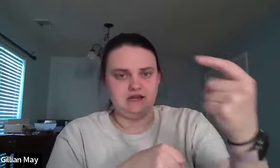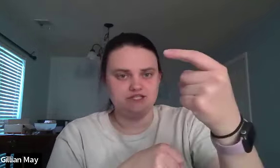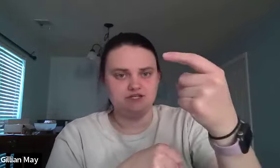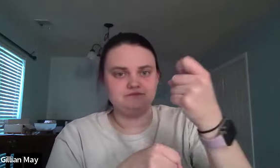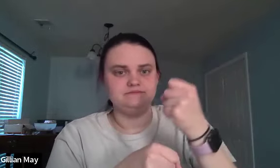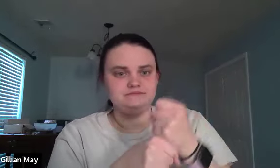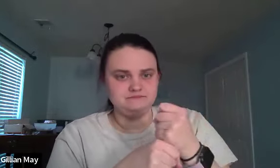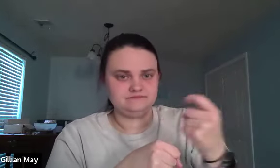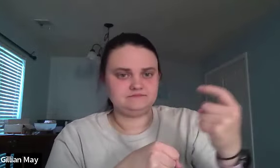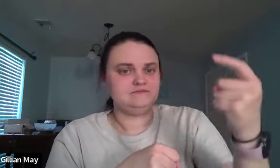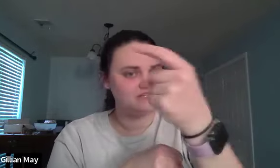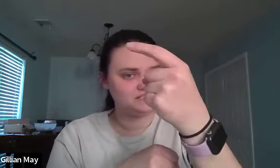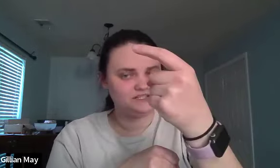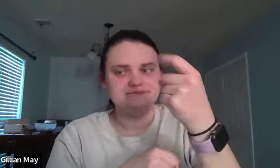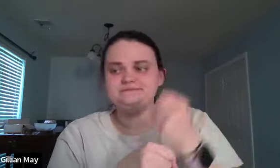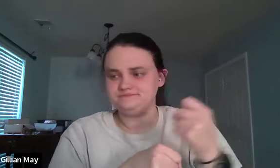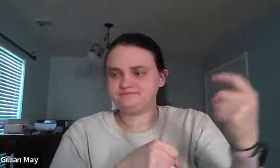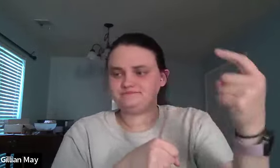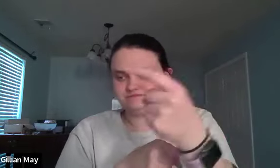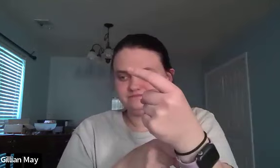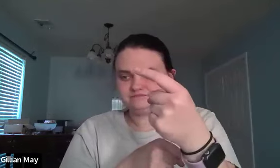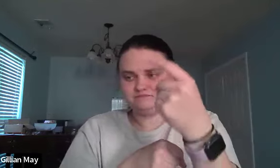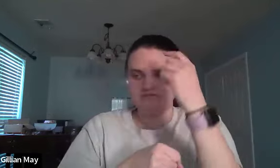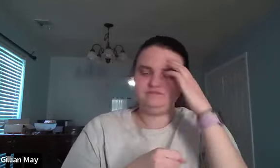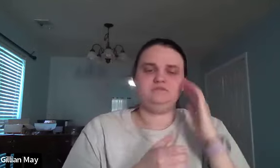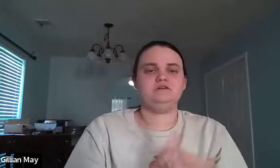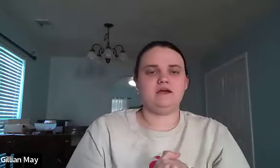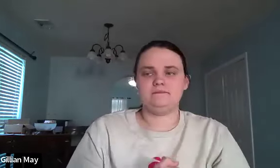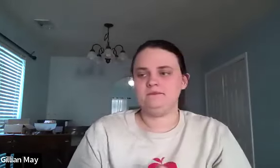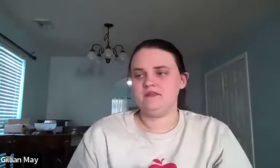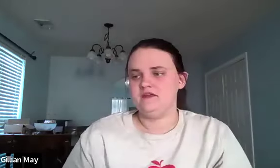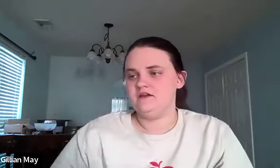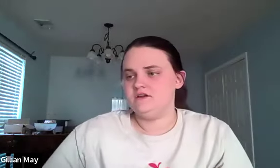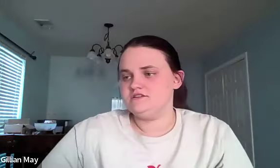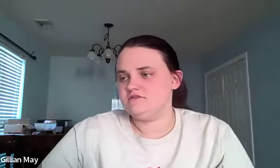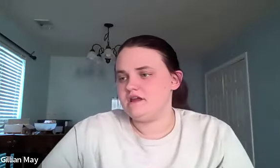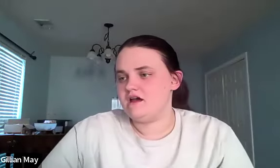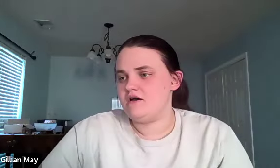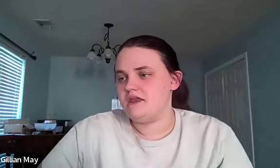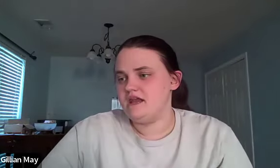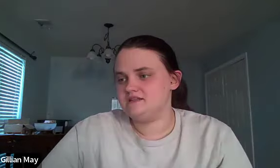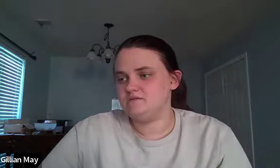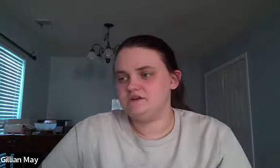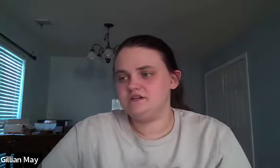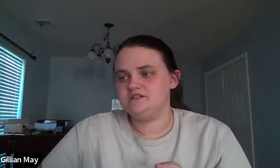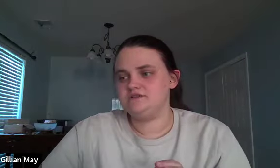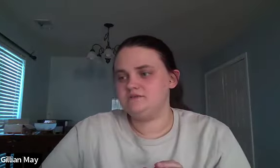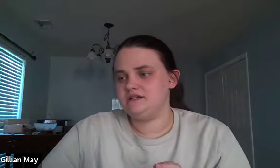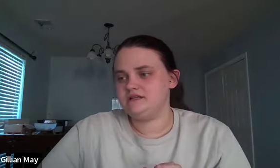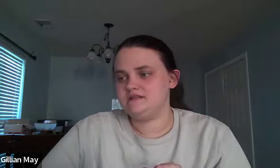Next year. Okay. So now the next one we're going to do is